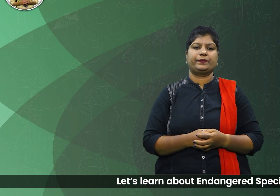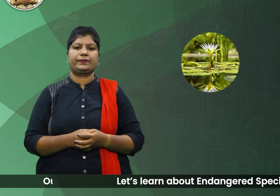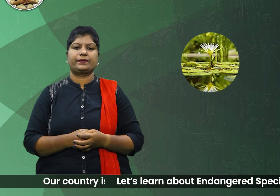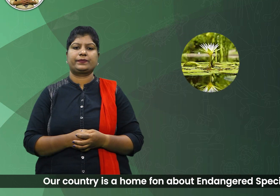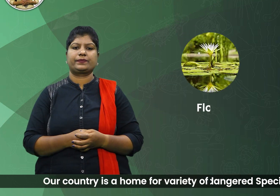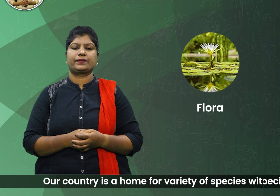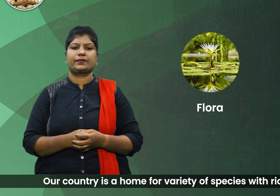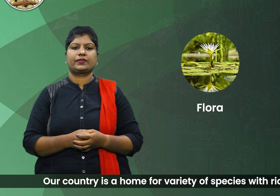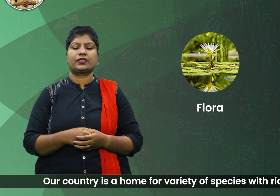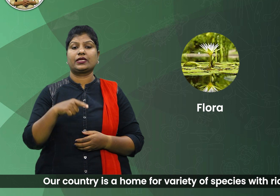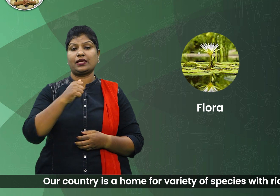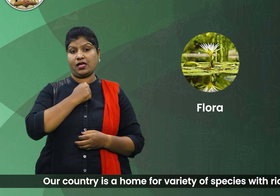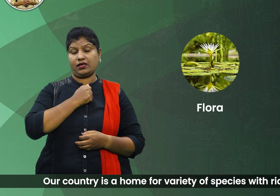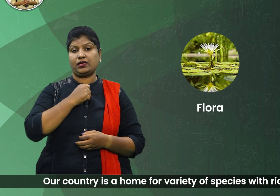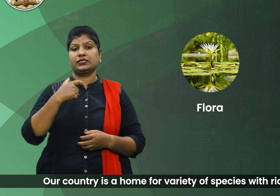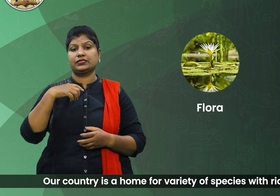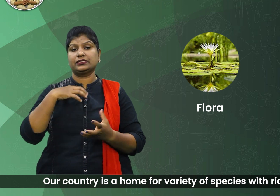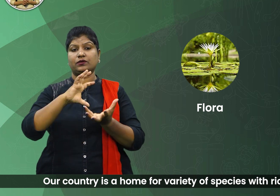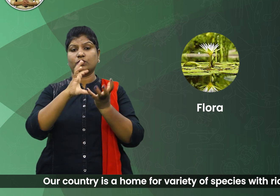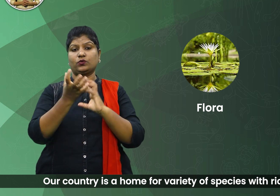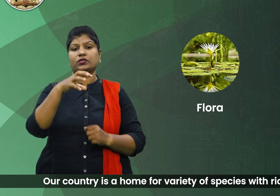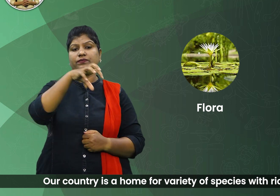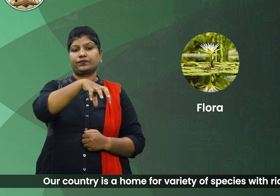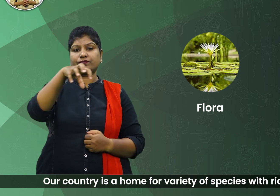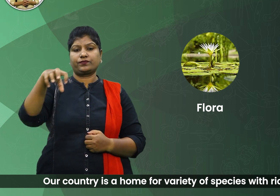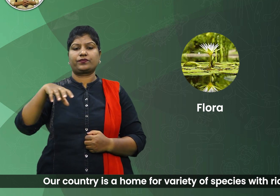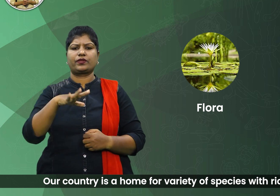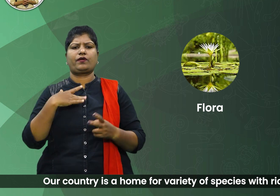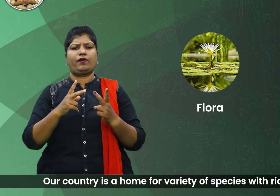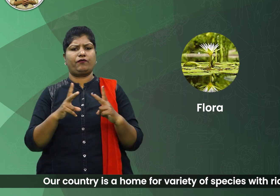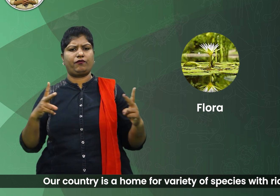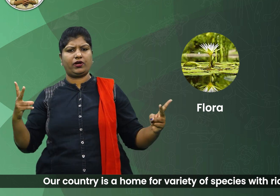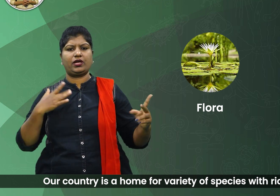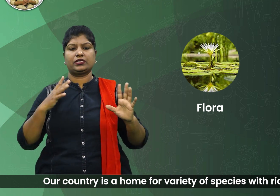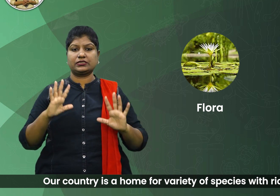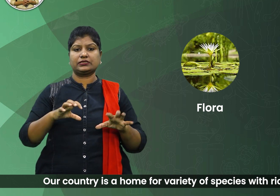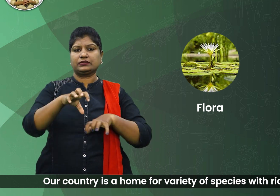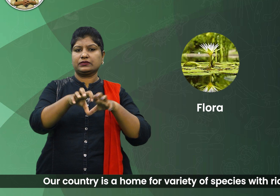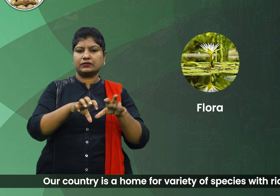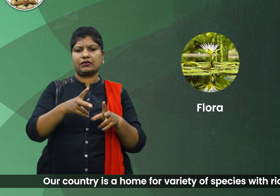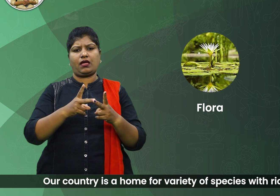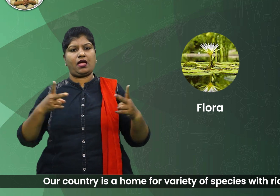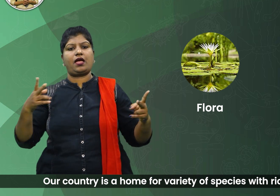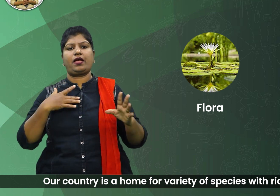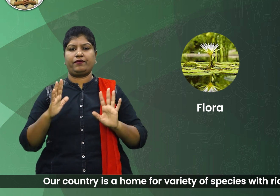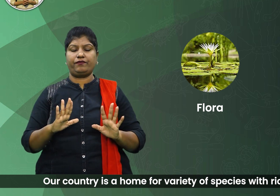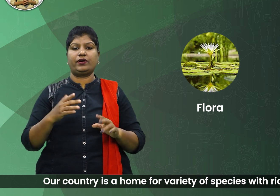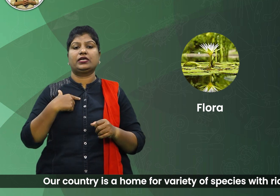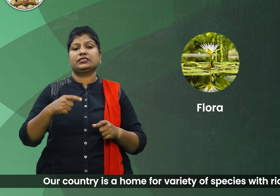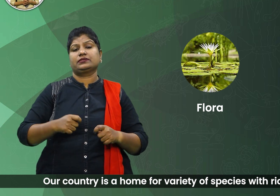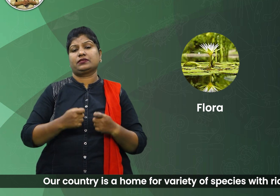Our country Our a home for variety of species with rich flora and